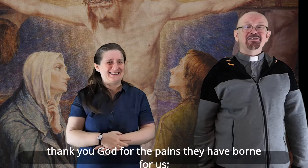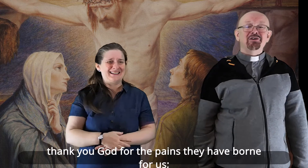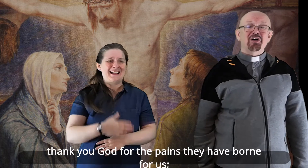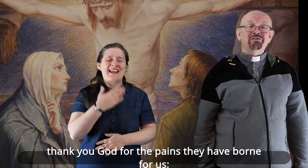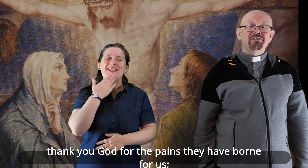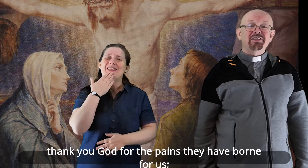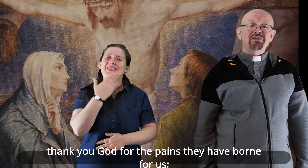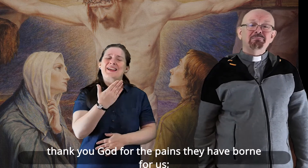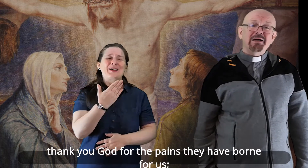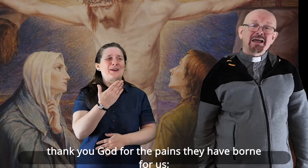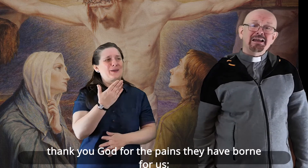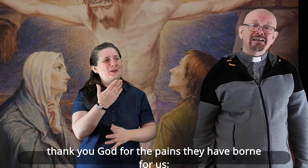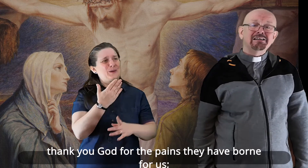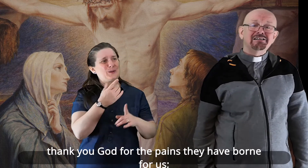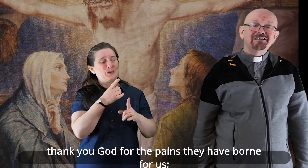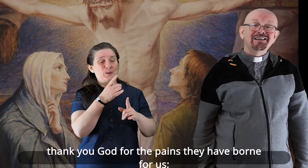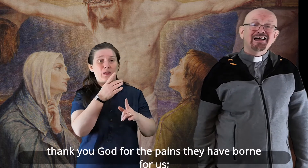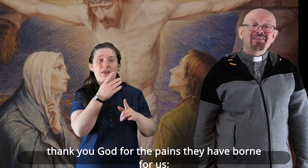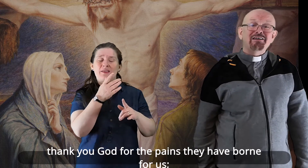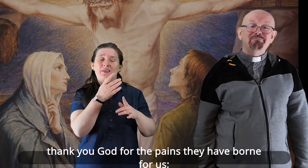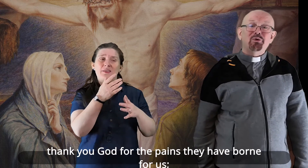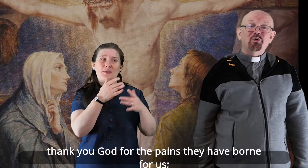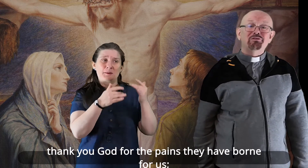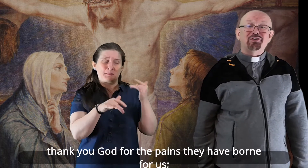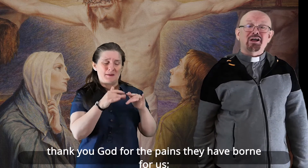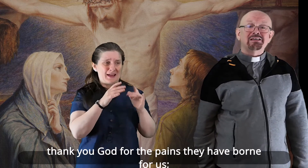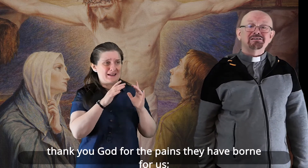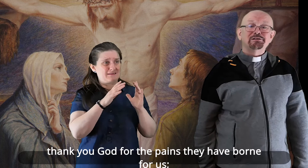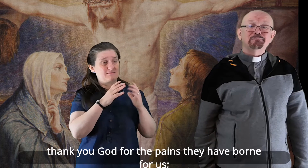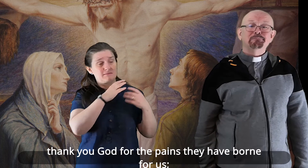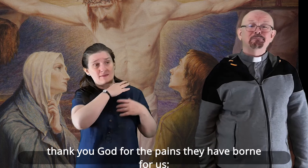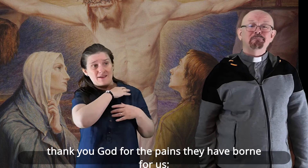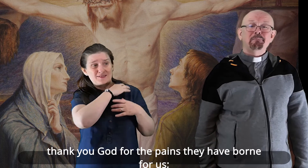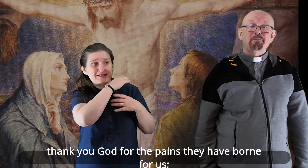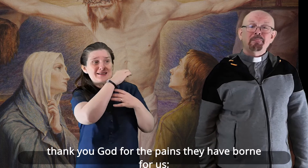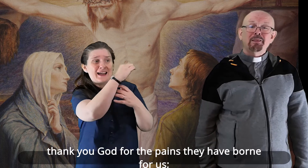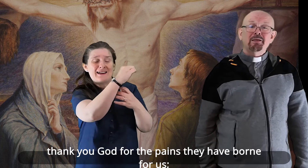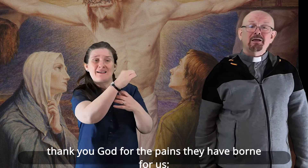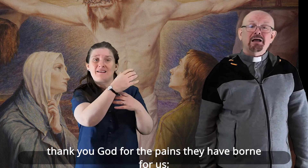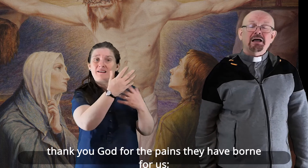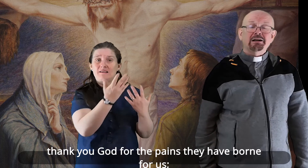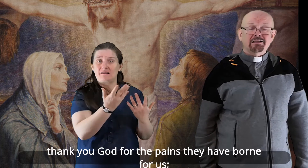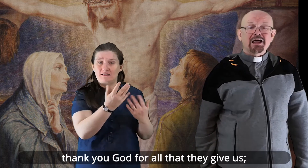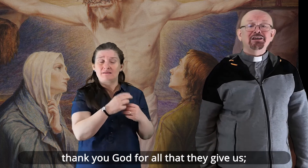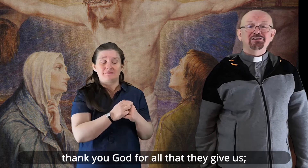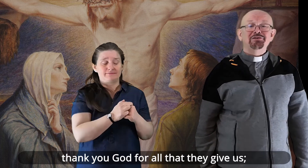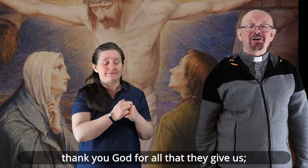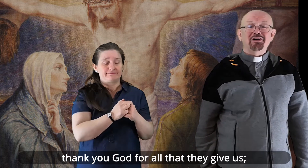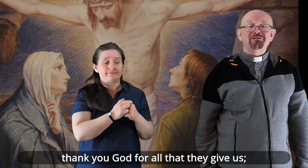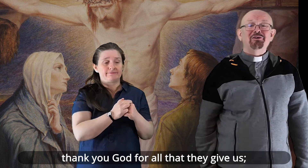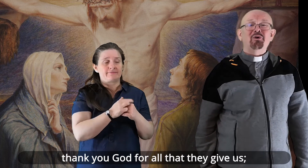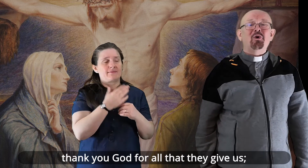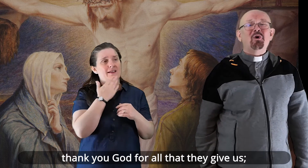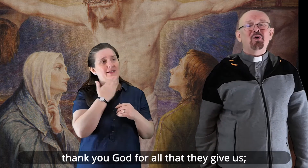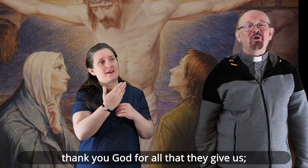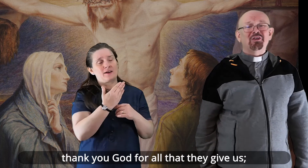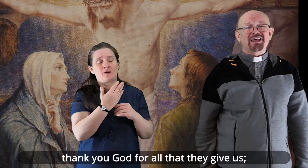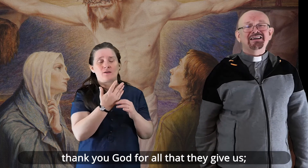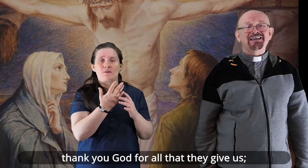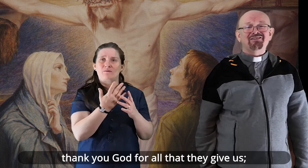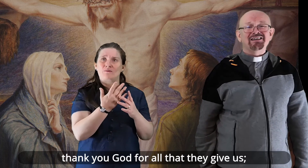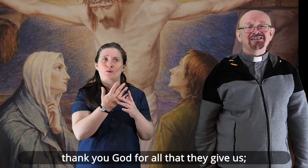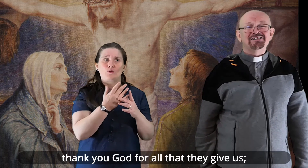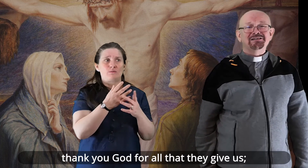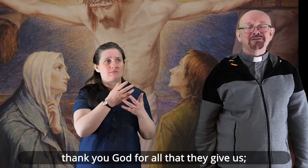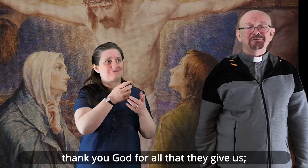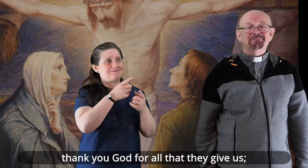Thank you, God, for the pains they've borne for us. And thank you, God, for all they